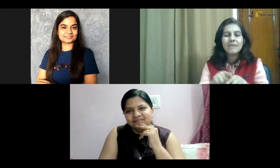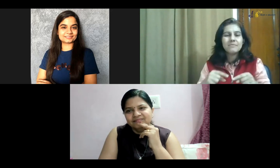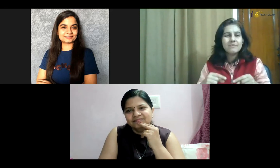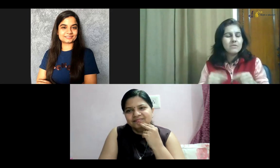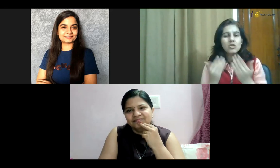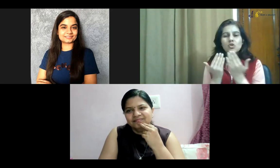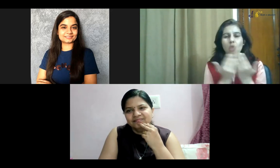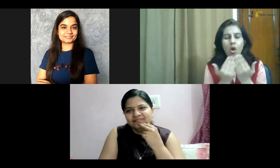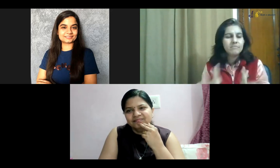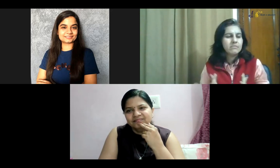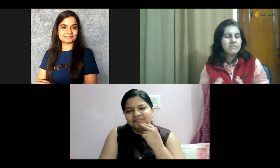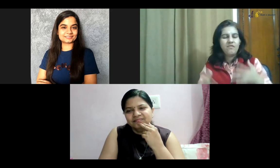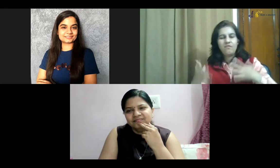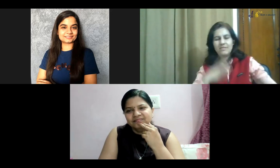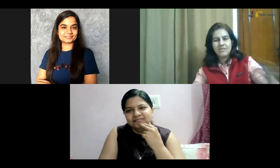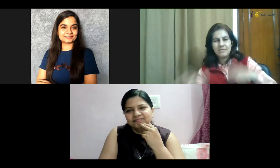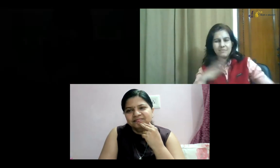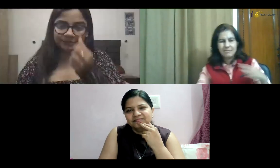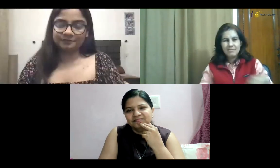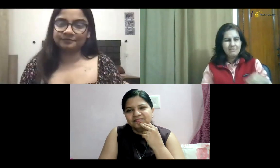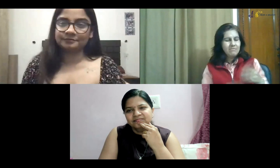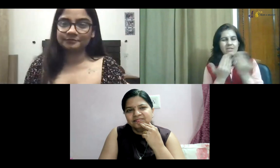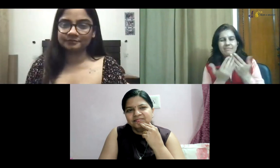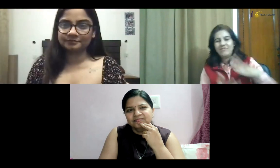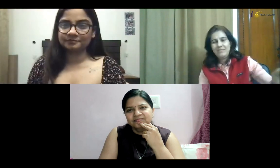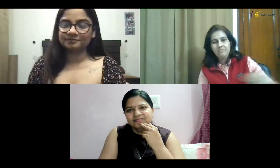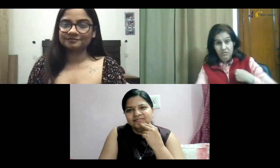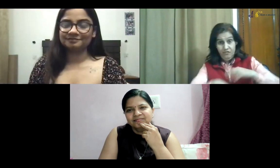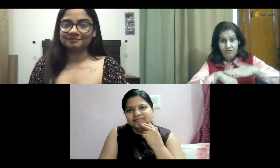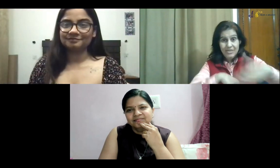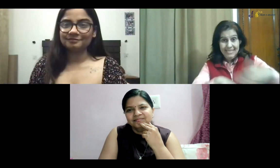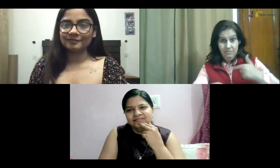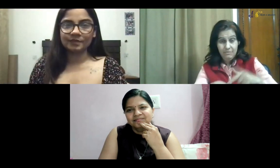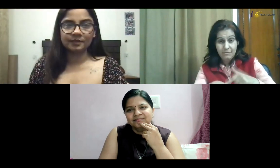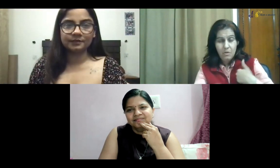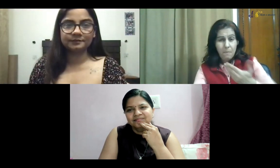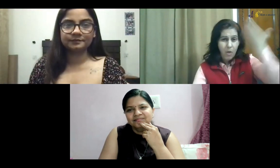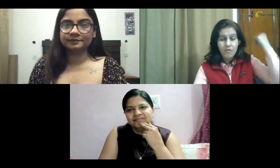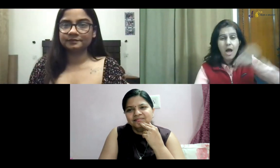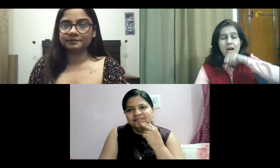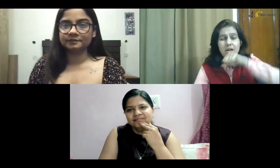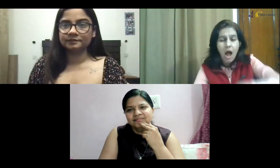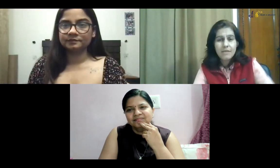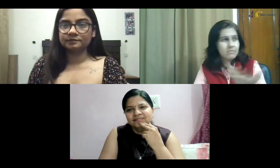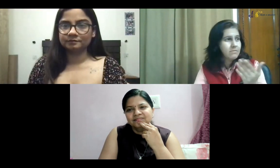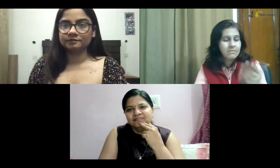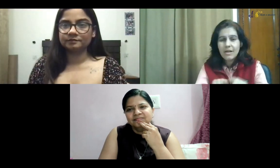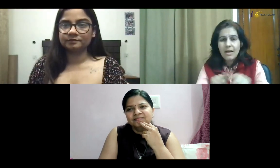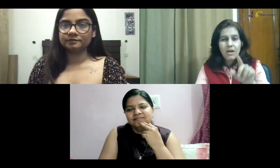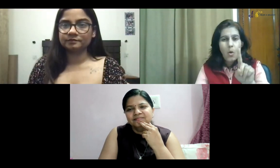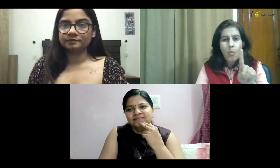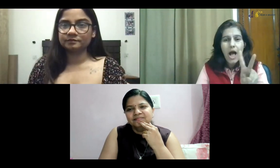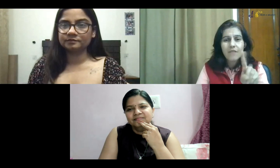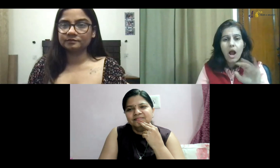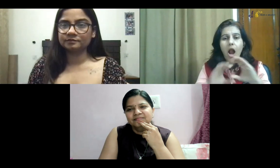their school, and also in school they some students feel lazy. When